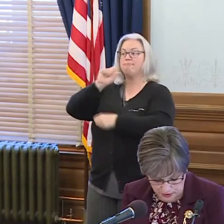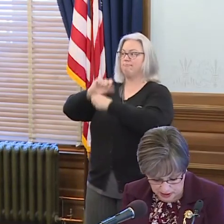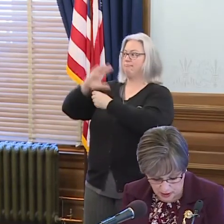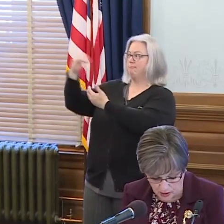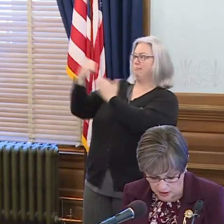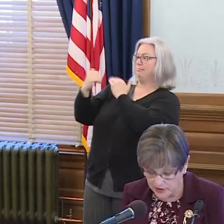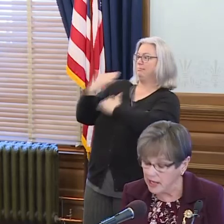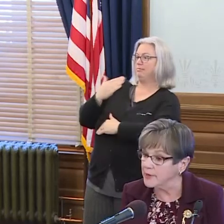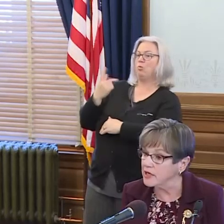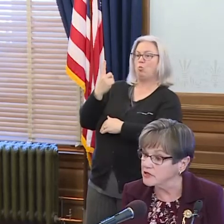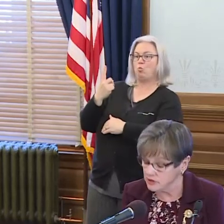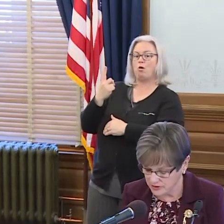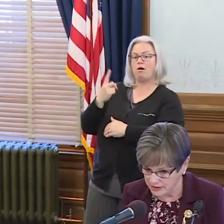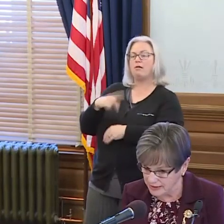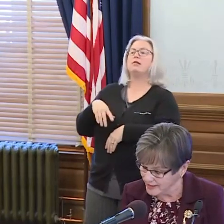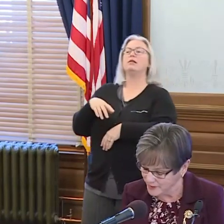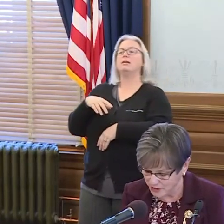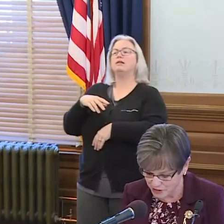the Battelle